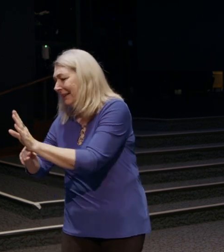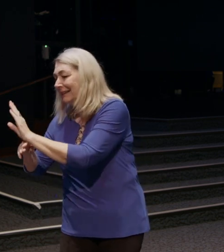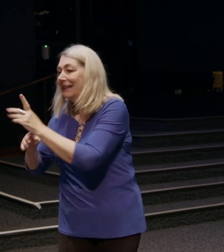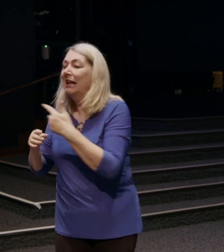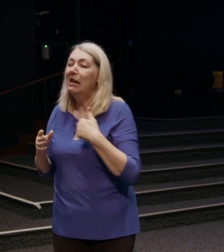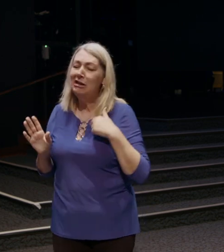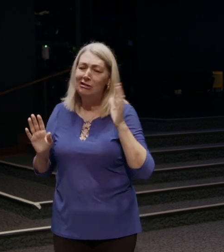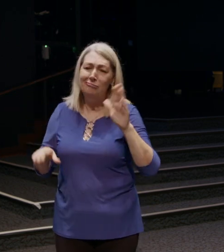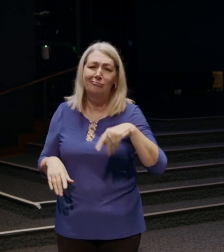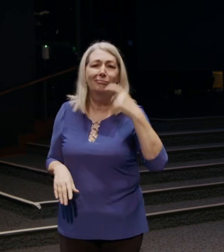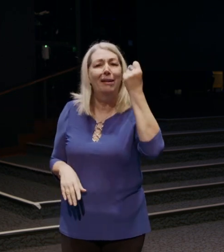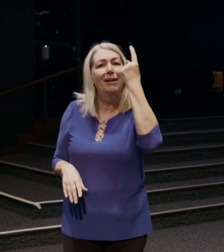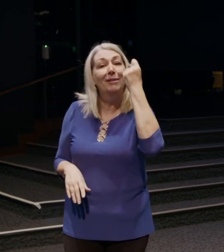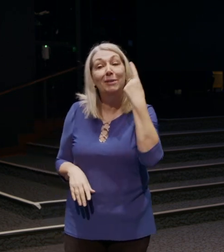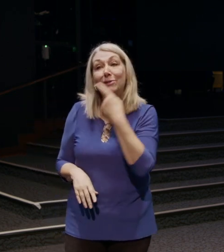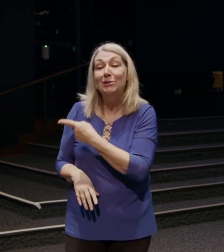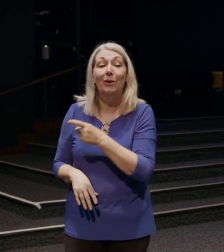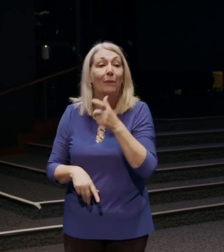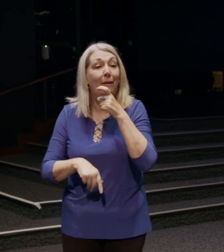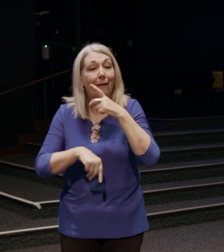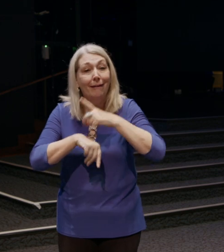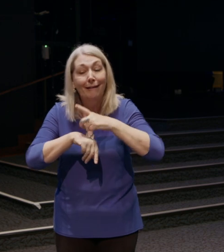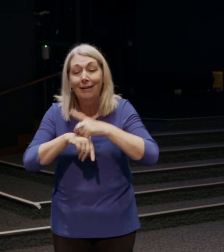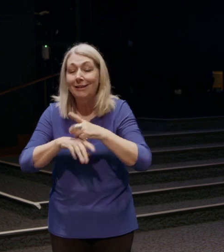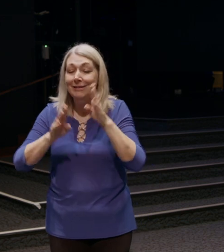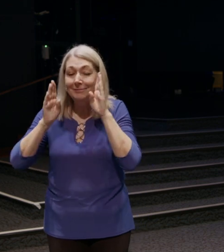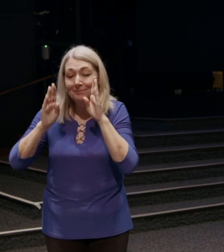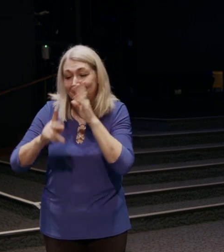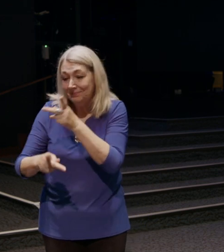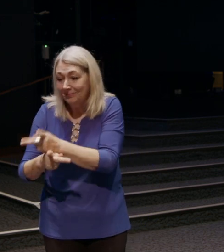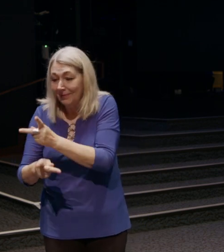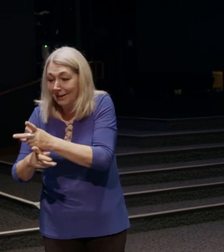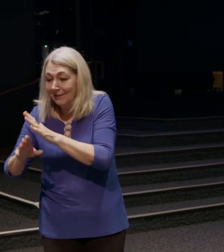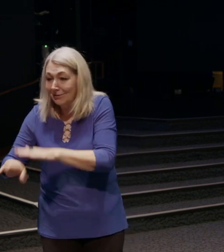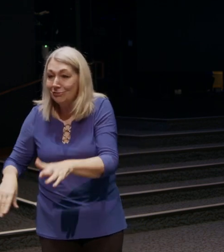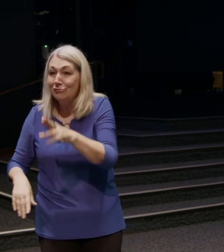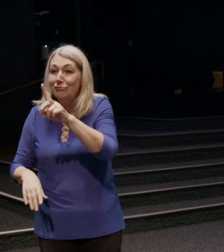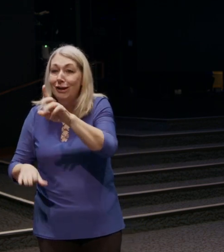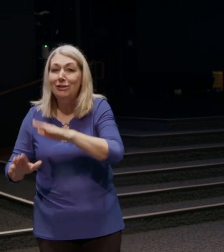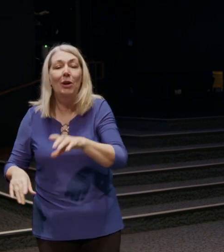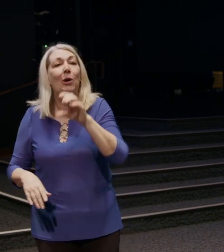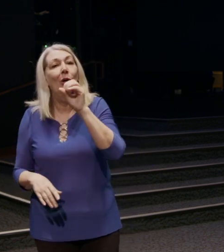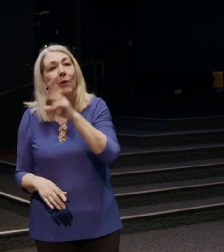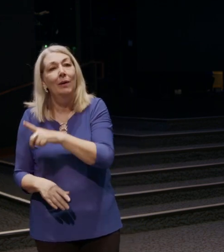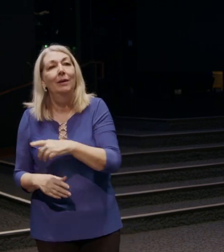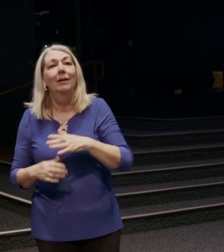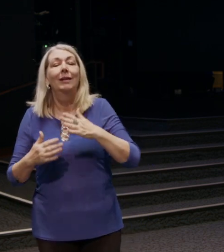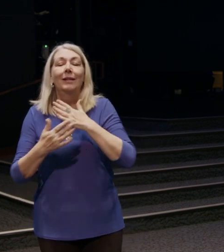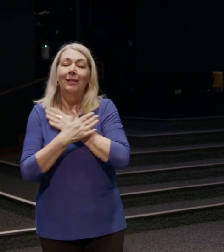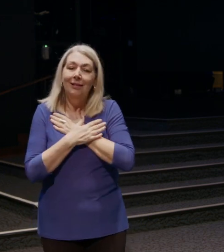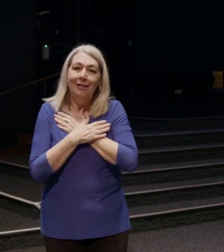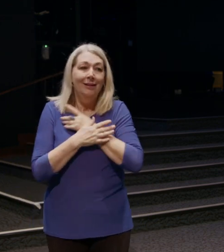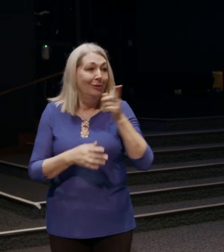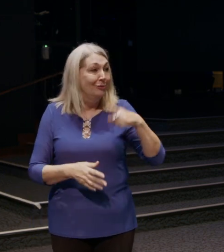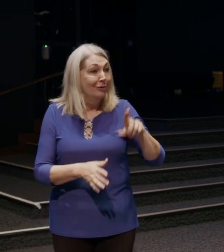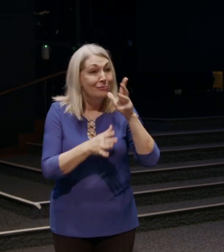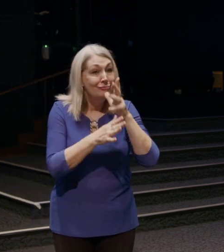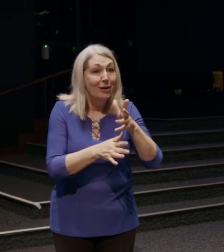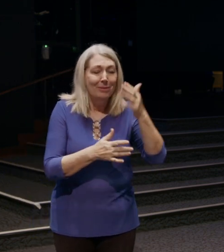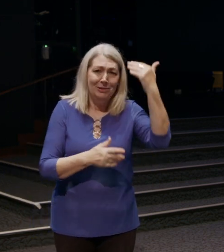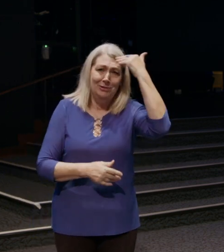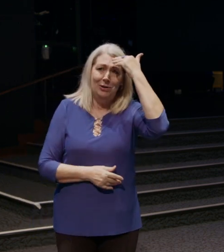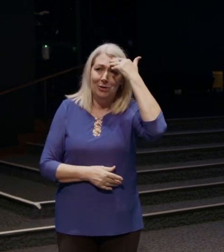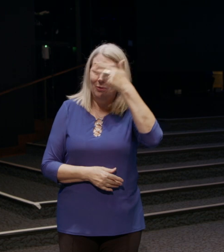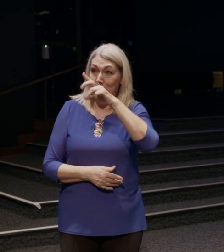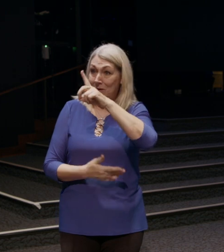She's either on grandmama duty or recovering from grandmama duty, it seems. And you grandmamas know when those